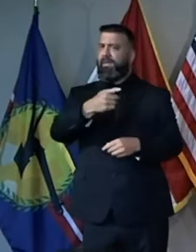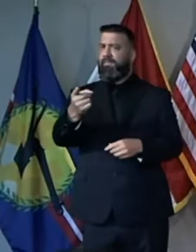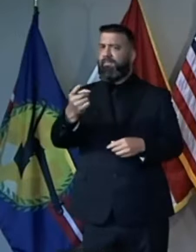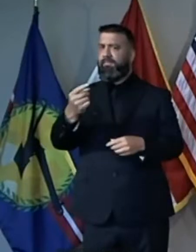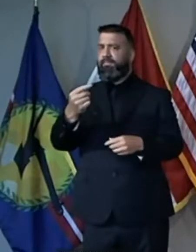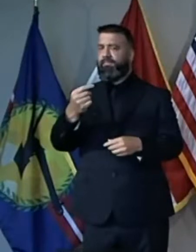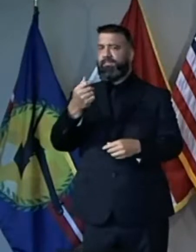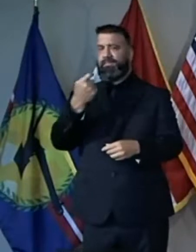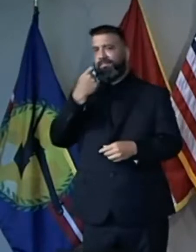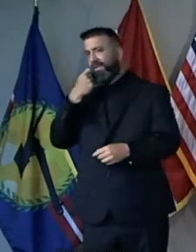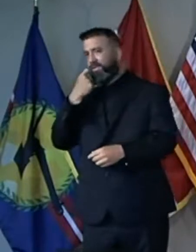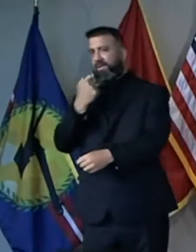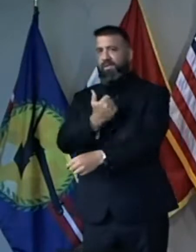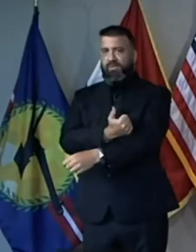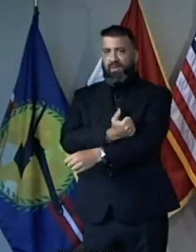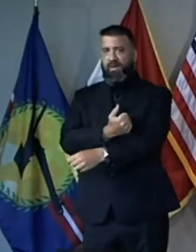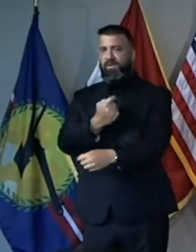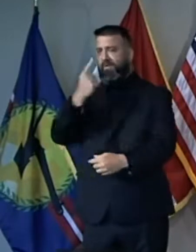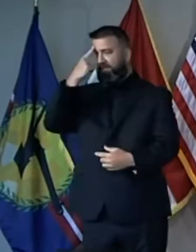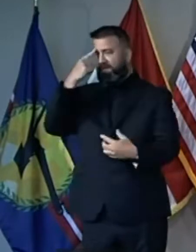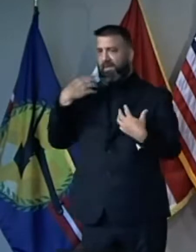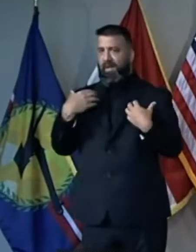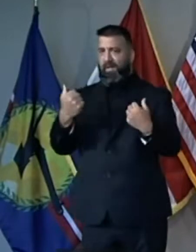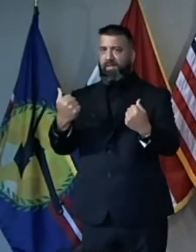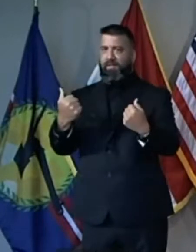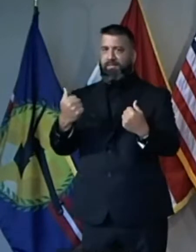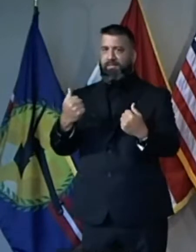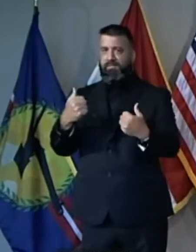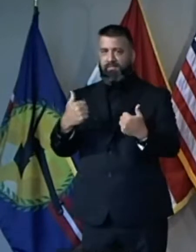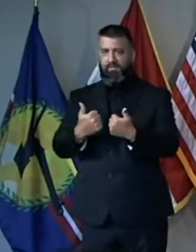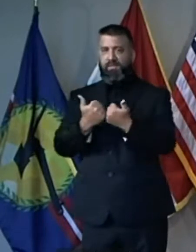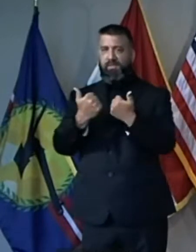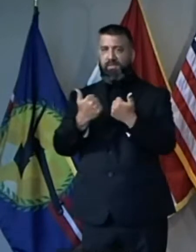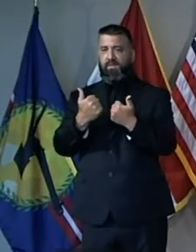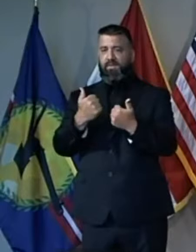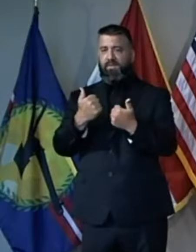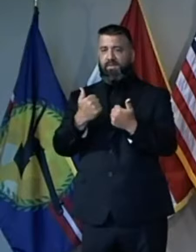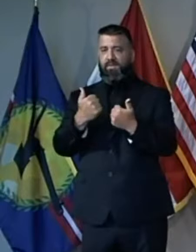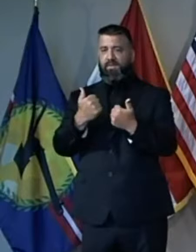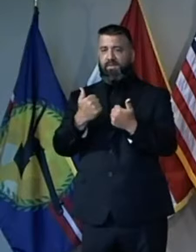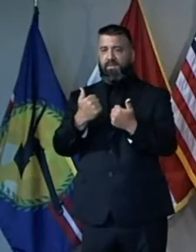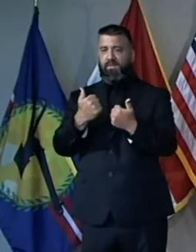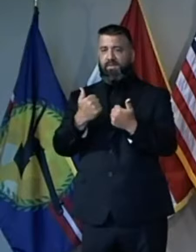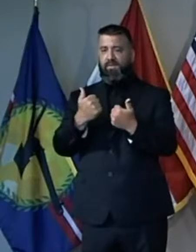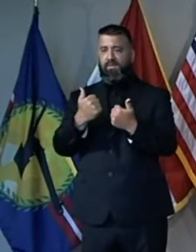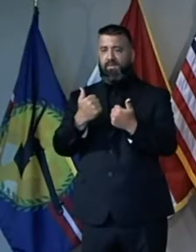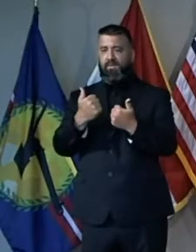substance abuse or mental health challenges, and we recognize that this is a difficult